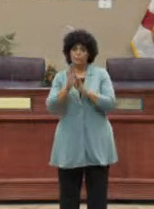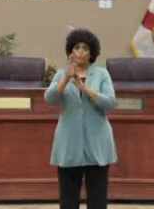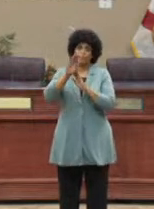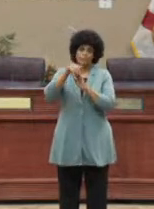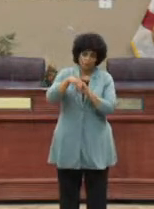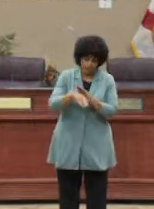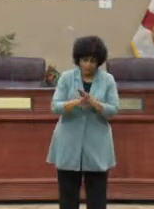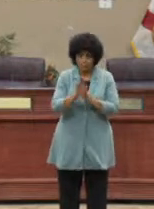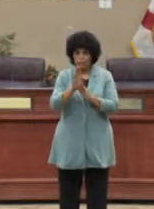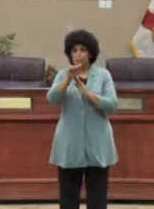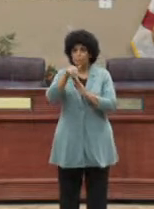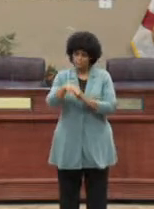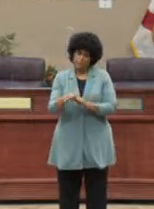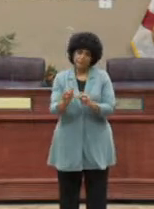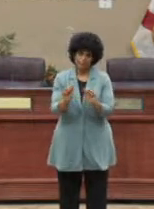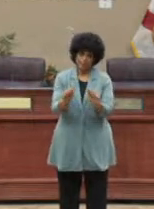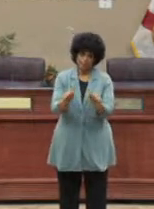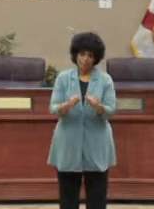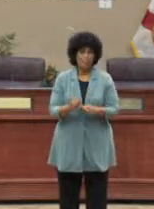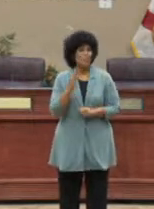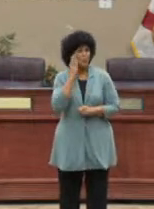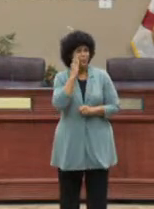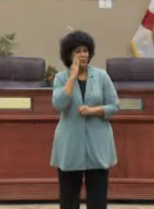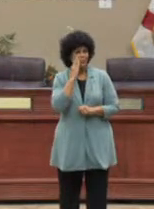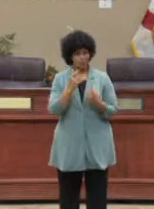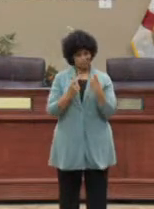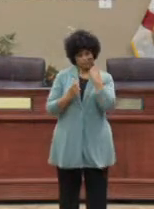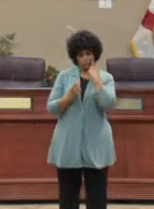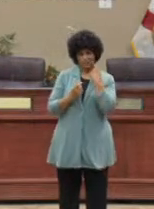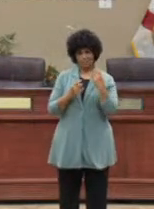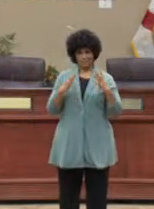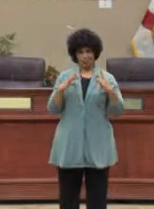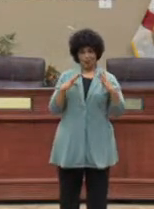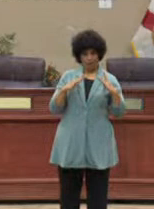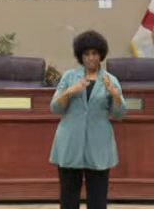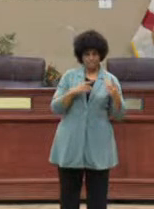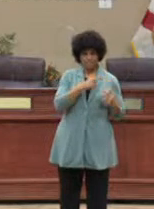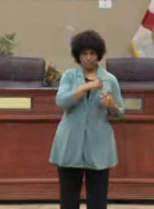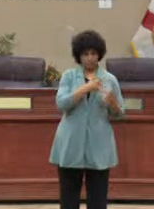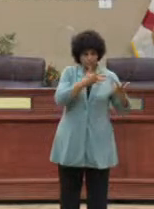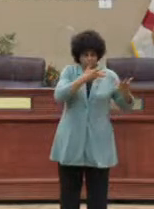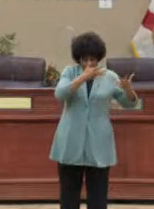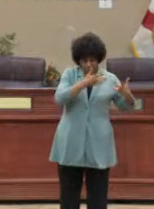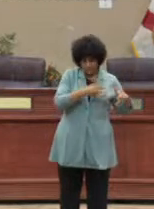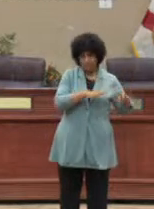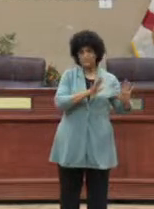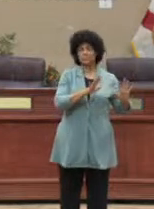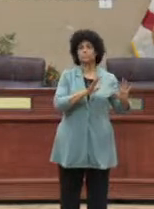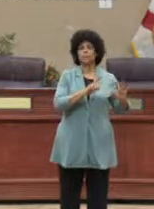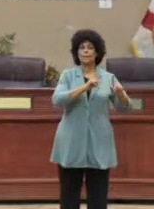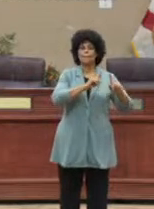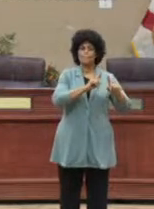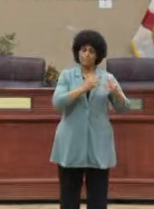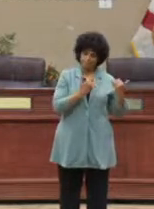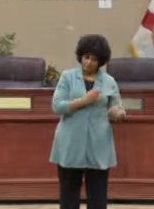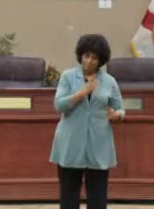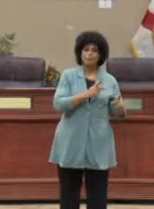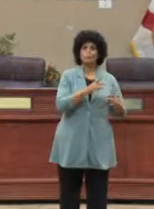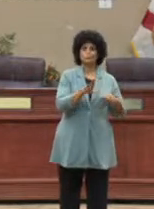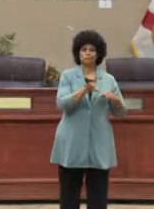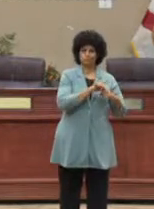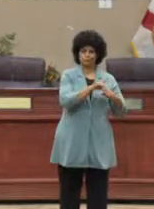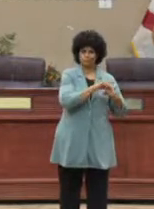continues, especially with the holidays behind us. However, the people are recovering from